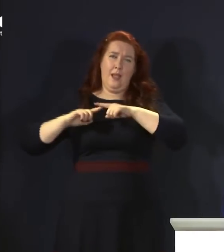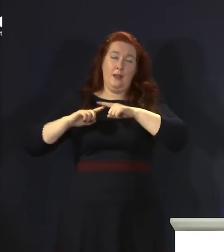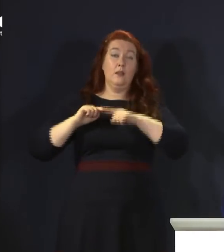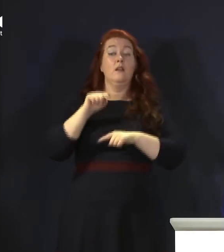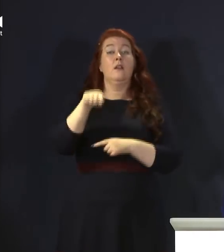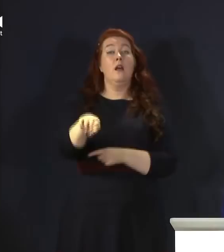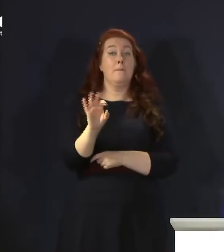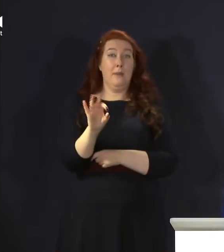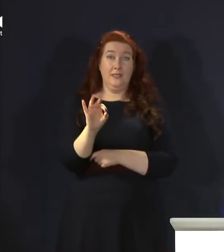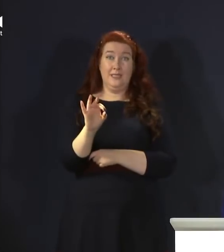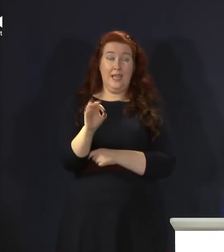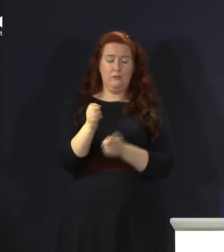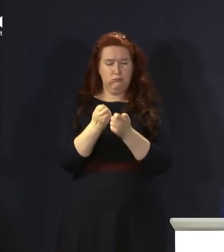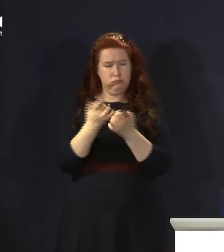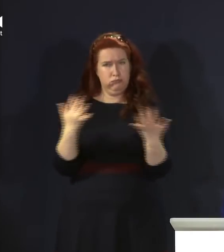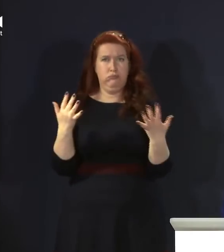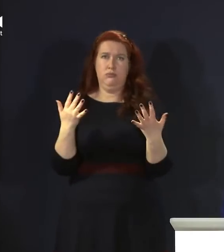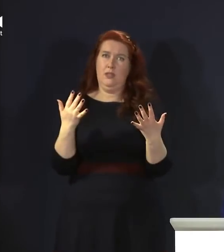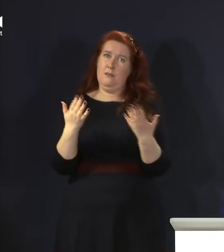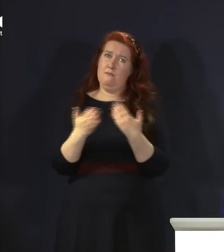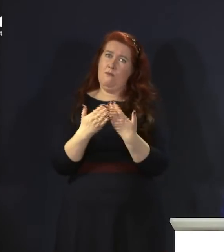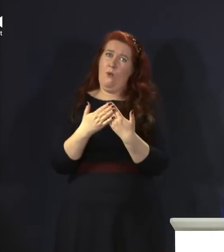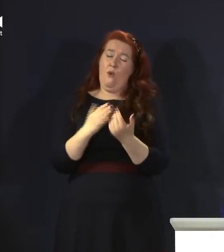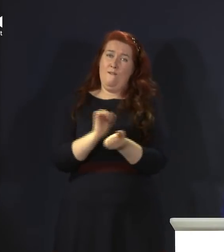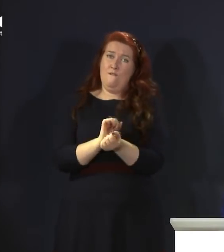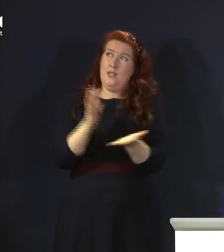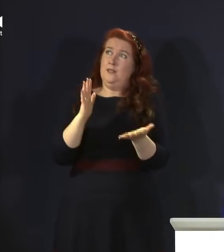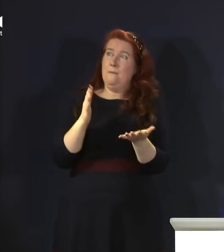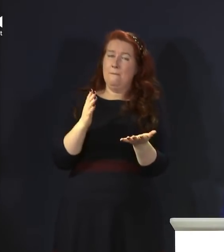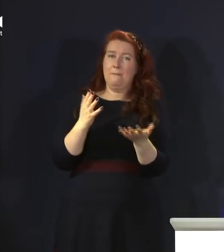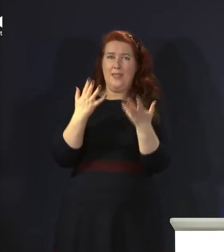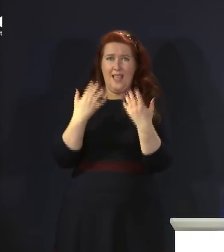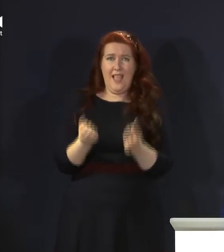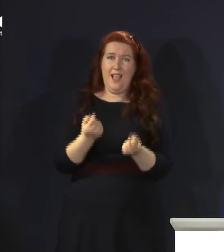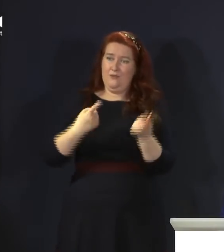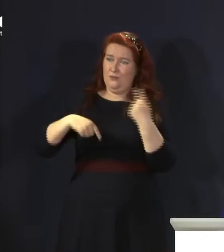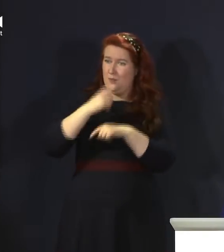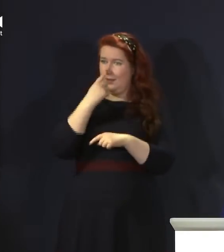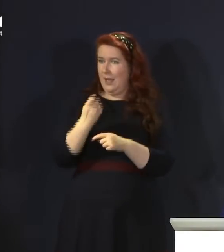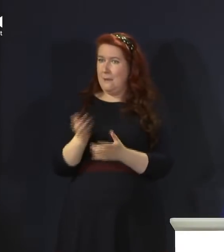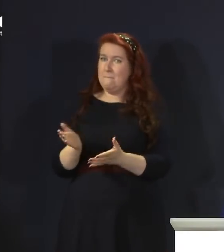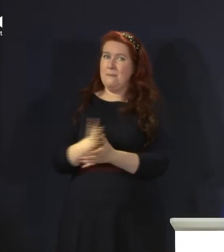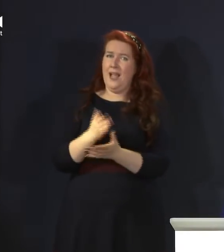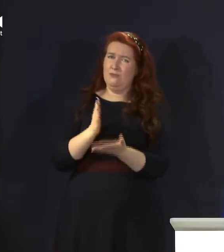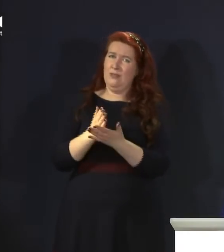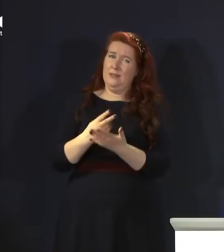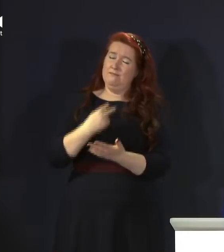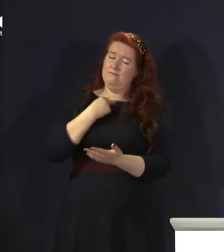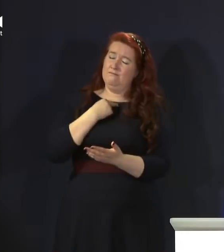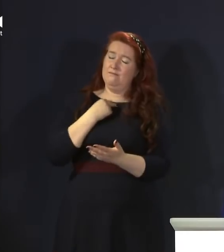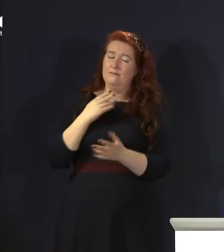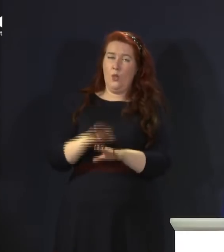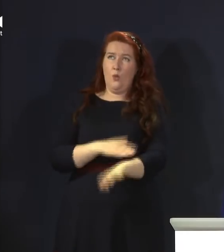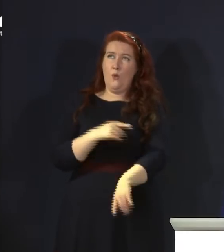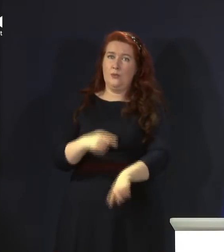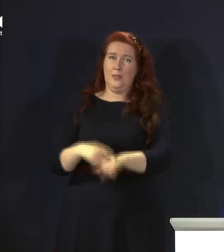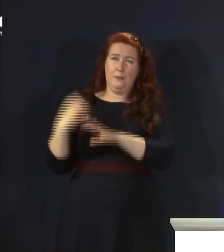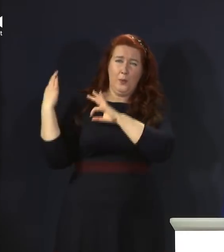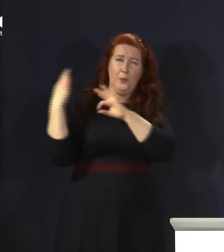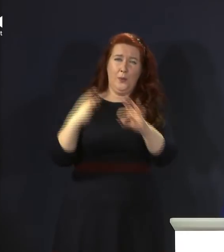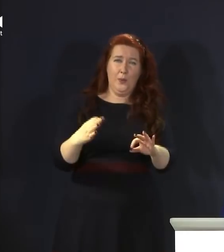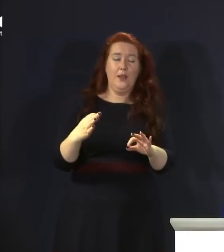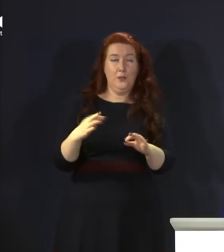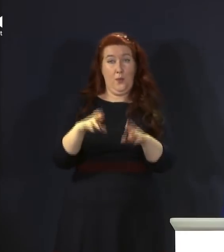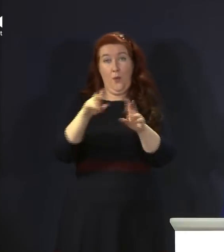many freedoms that most of us will return to that we've missed for an awful long time. So I hope you will